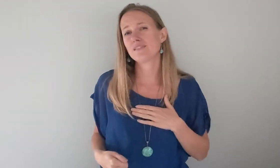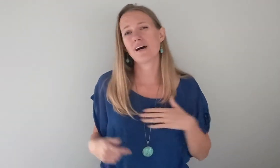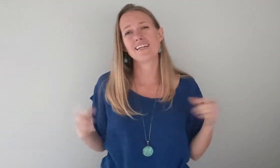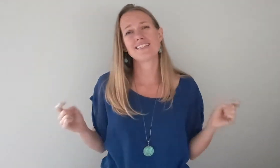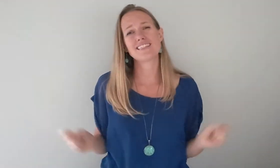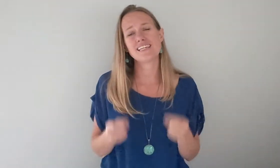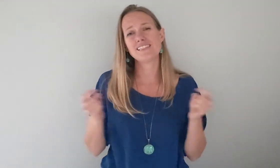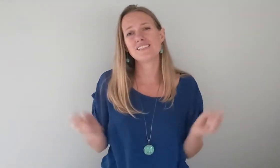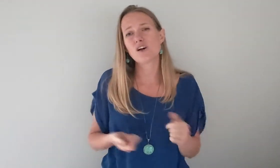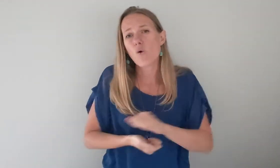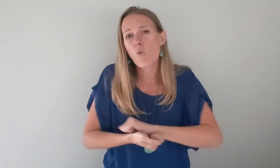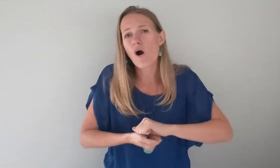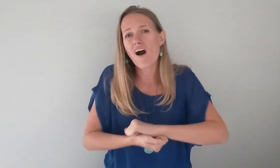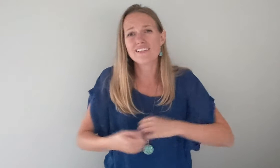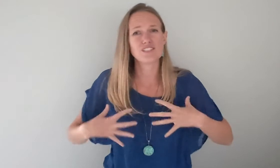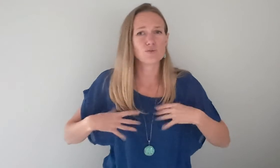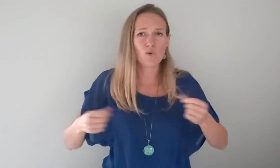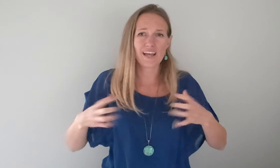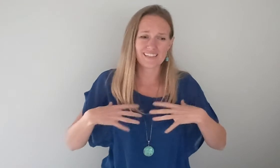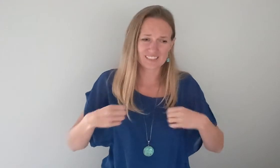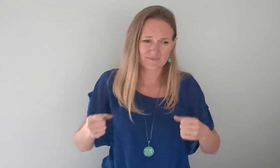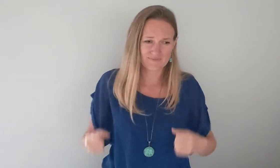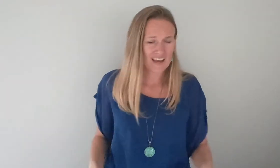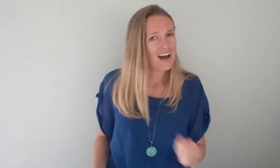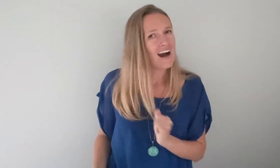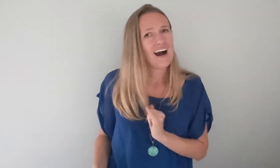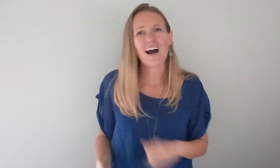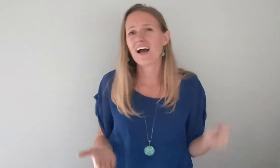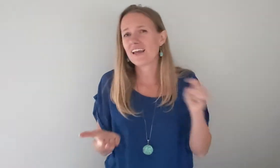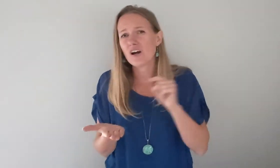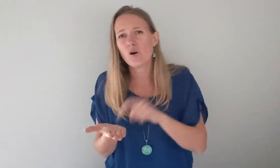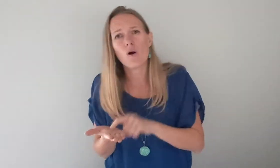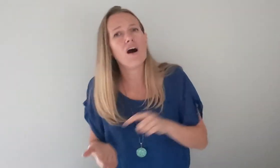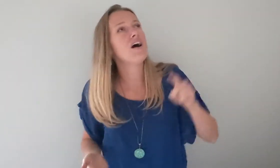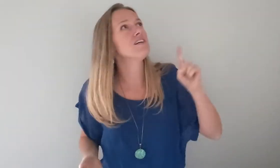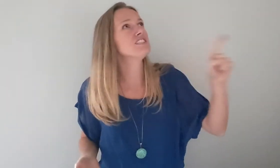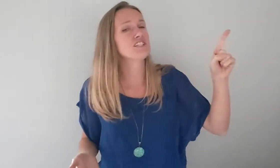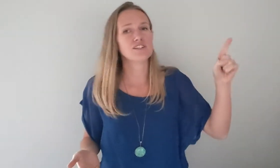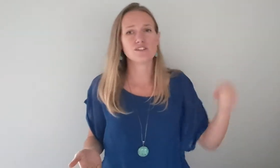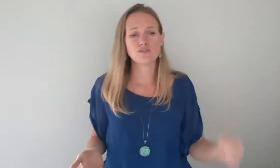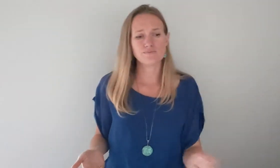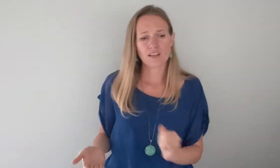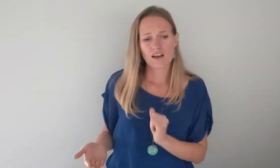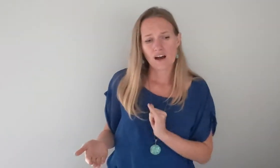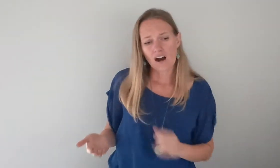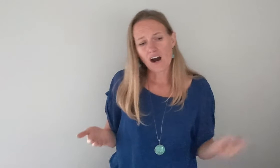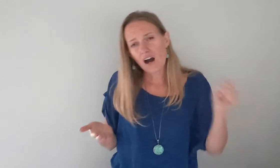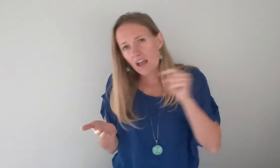my sins washed white. I owe all to you. I